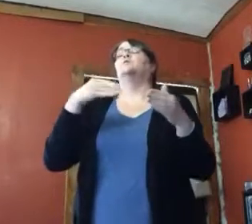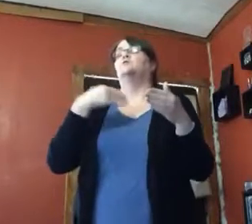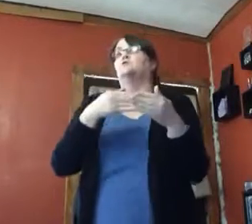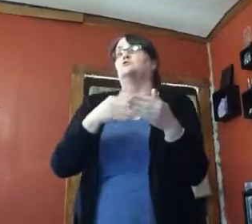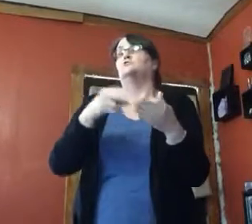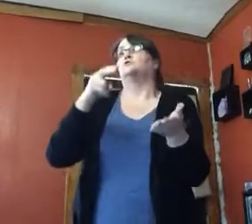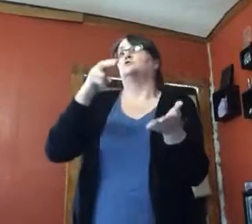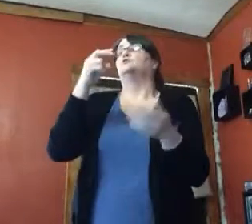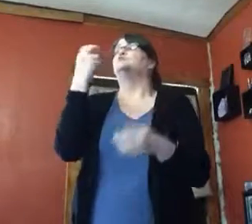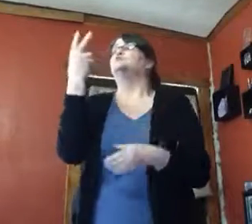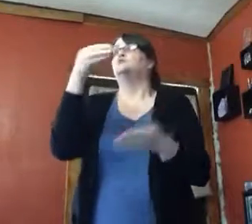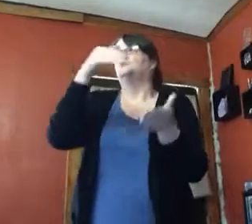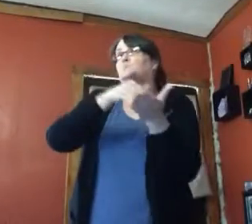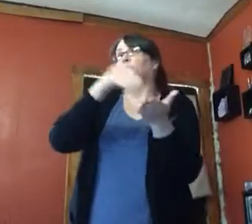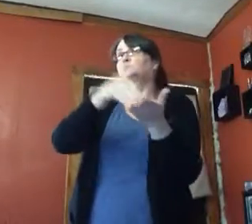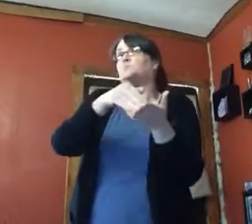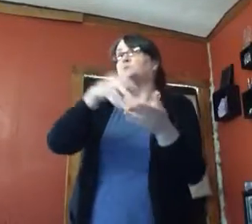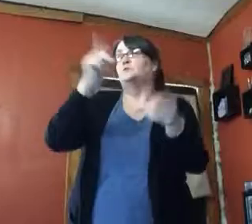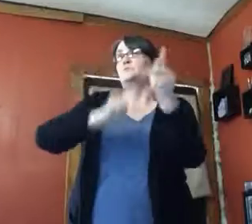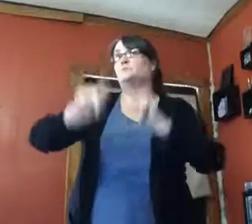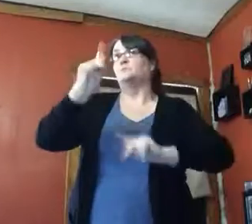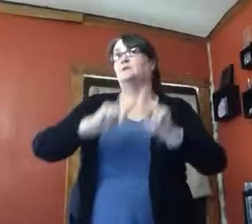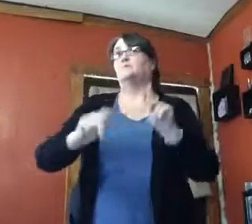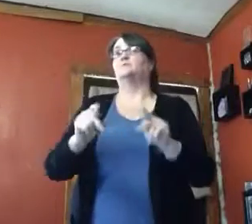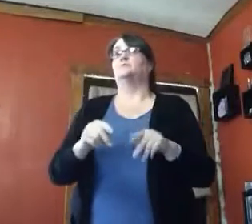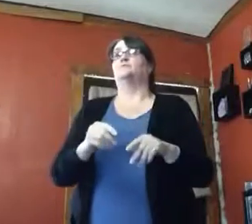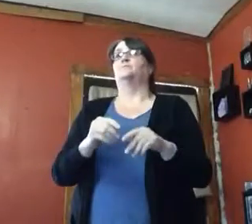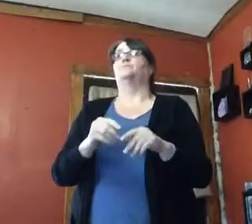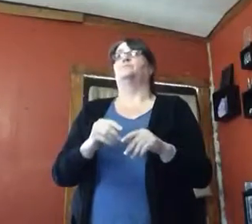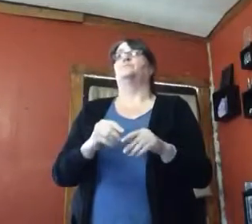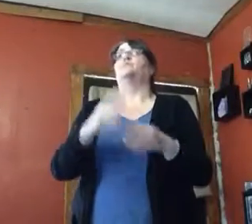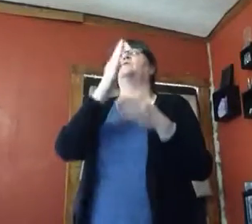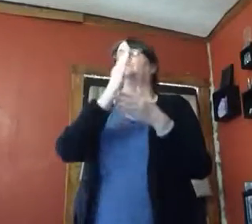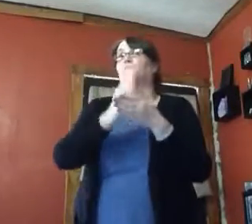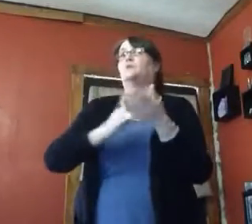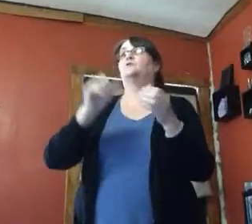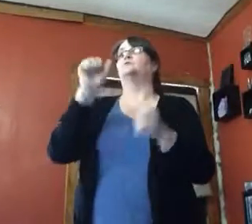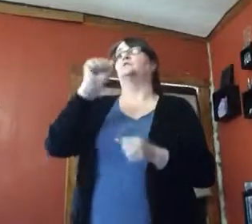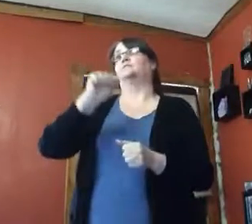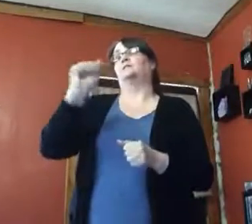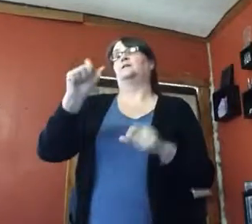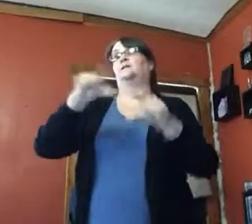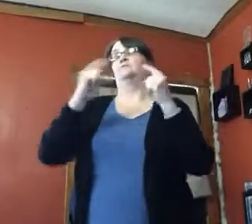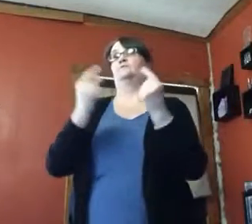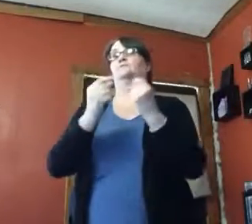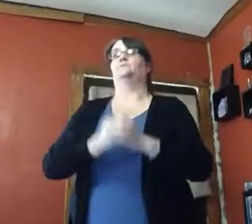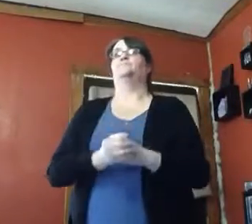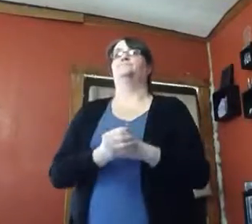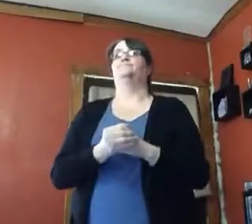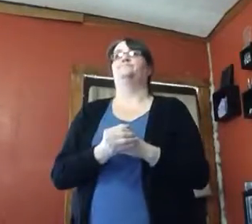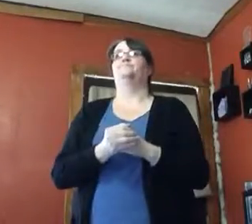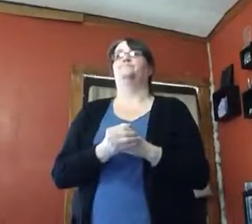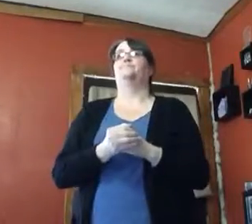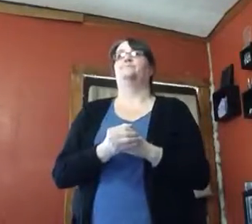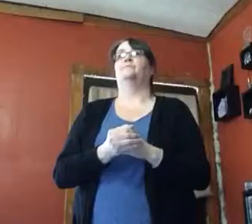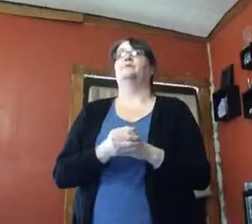AA sprang from the Oxford Group, a non-denominational movement modeled after first-century